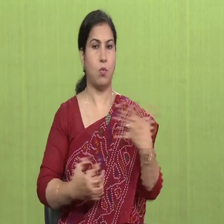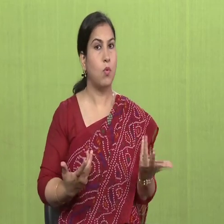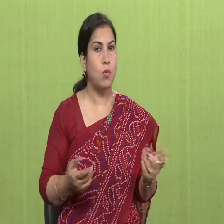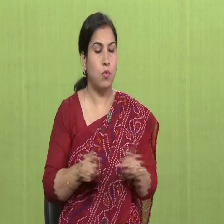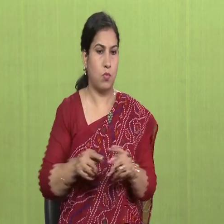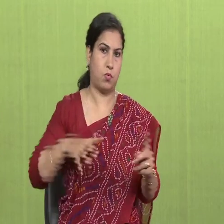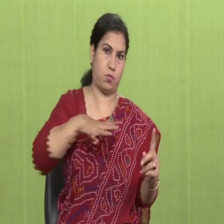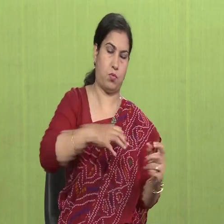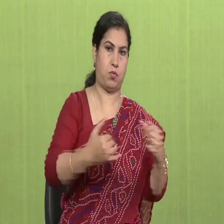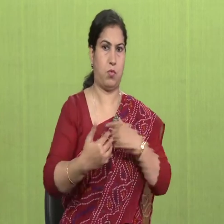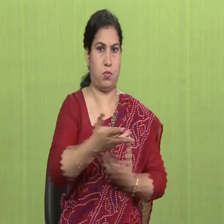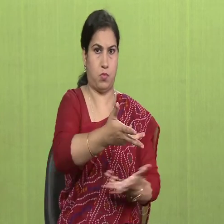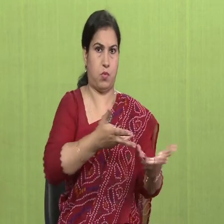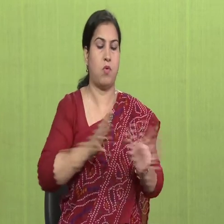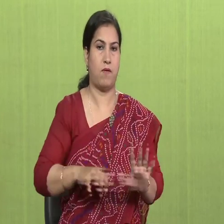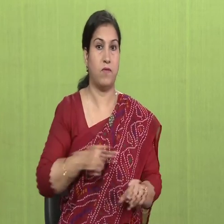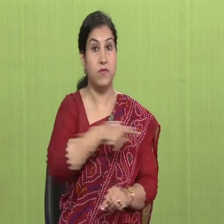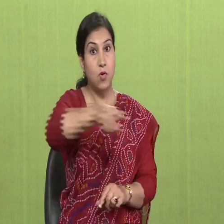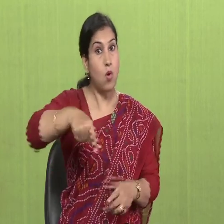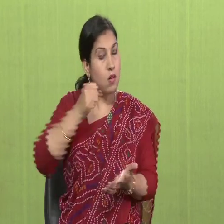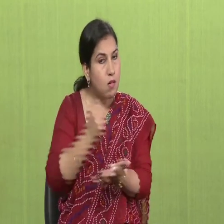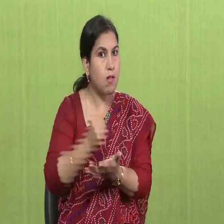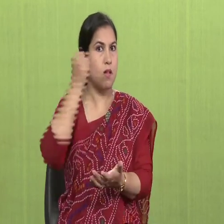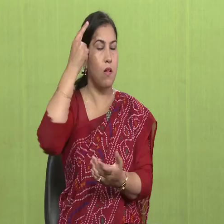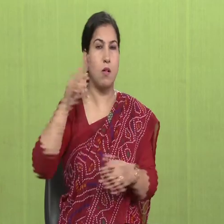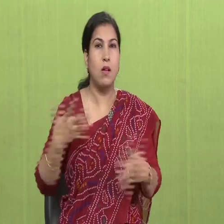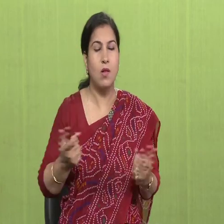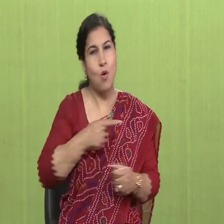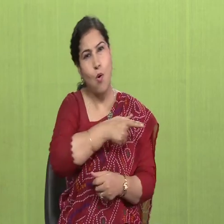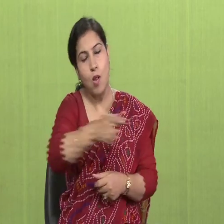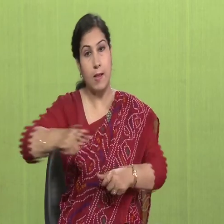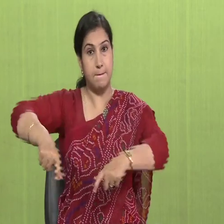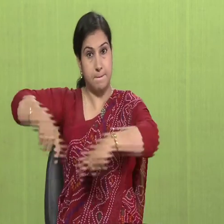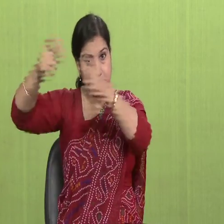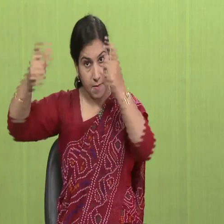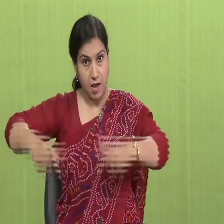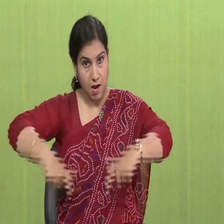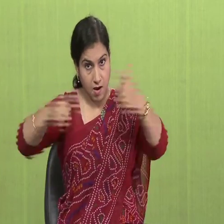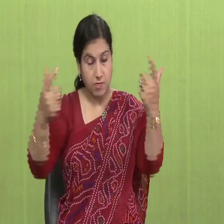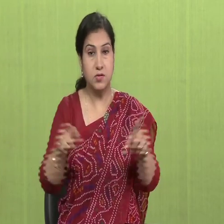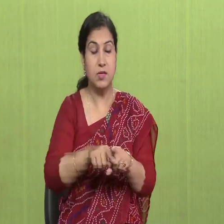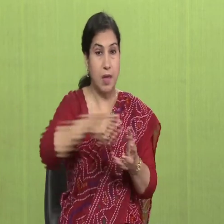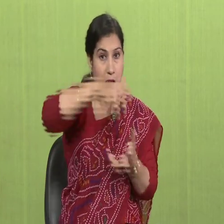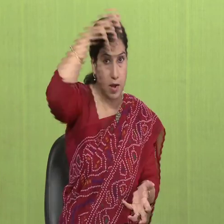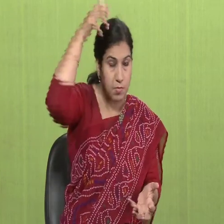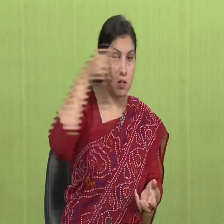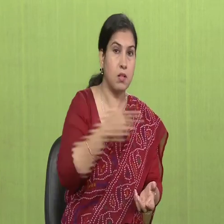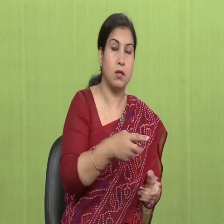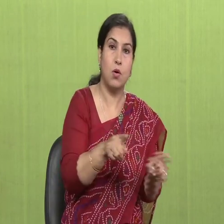We must understand that all plants and animals in an area are